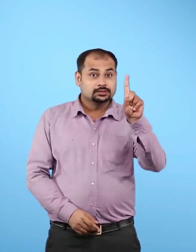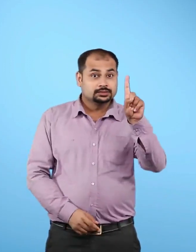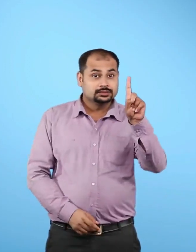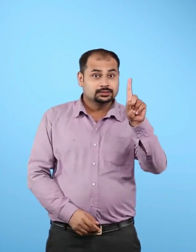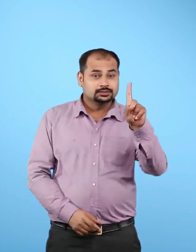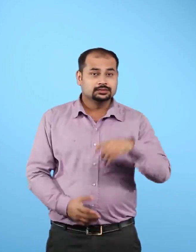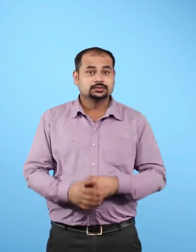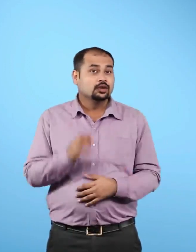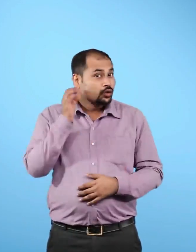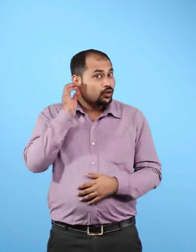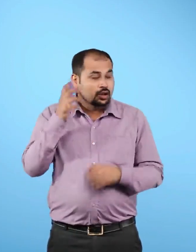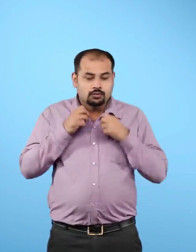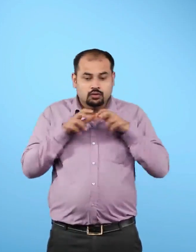Gold frogs.